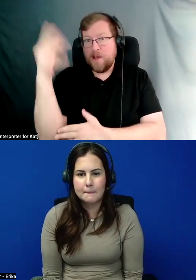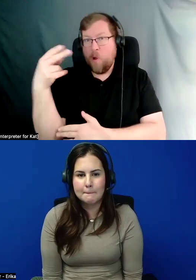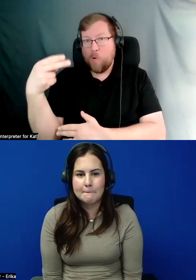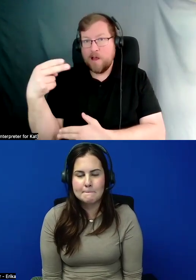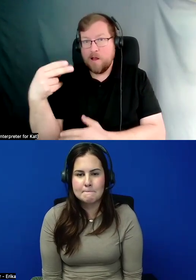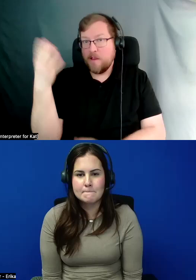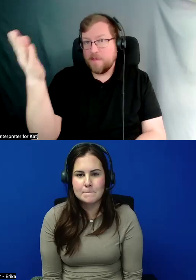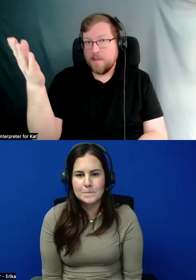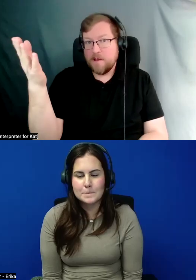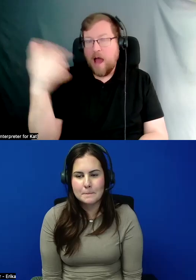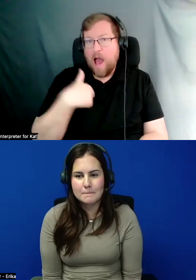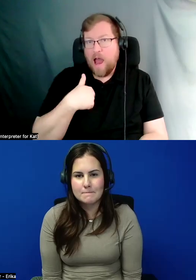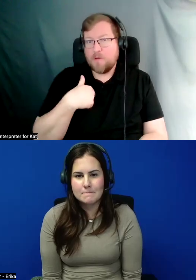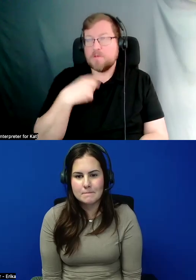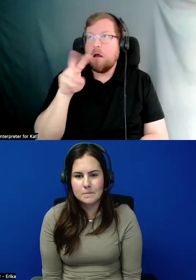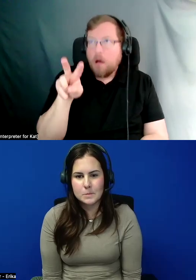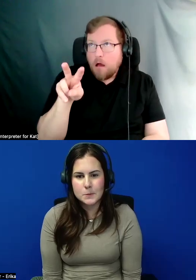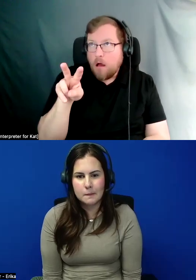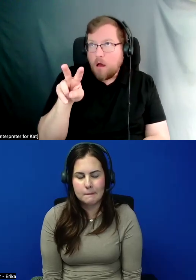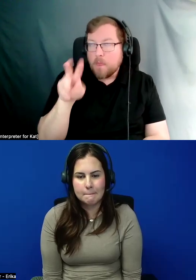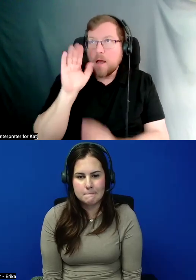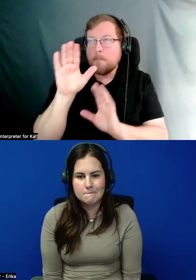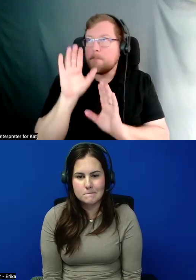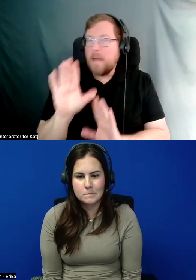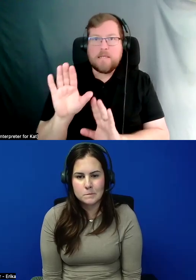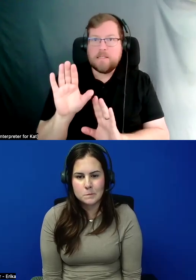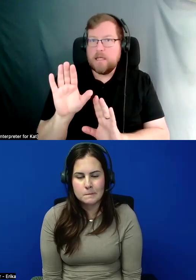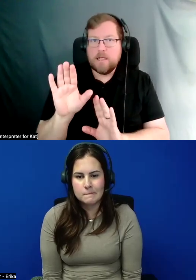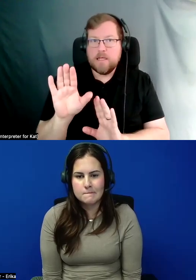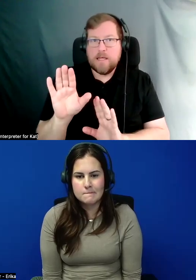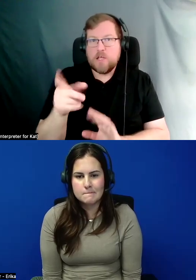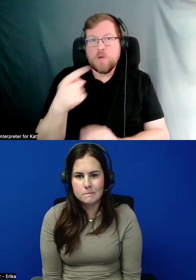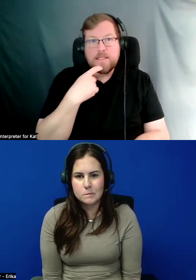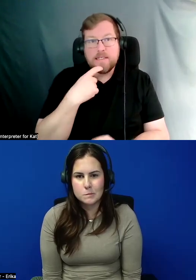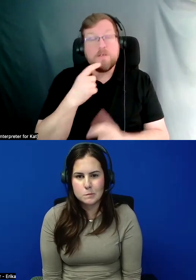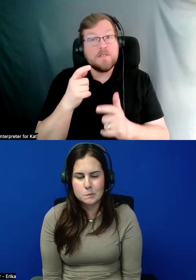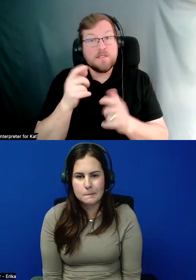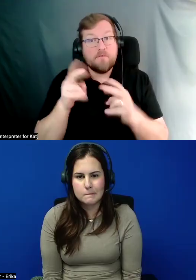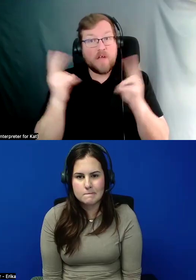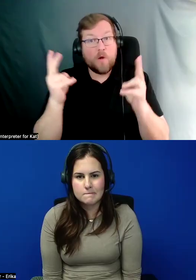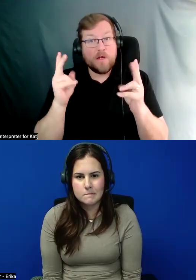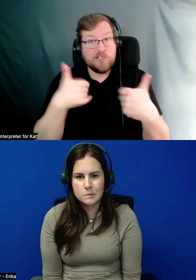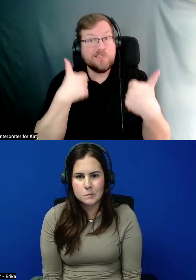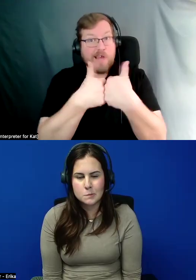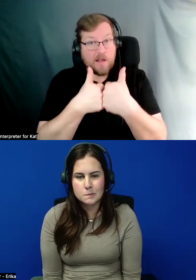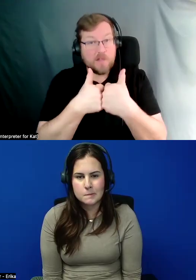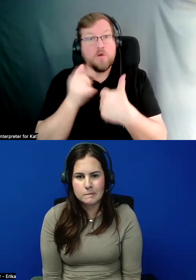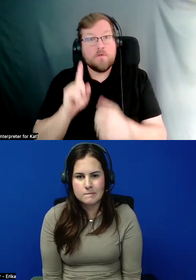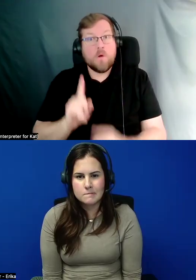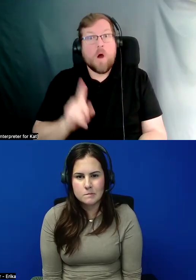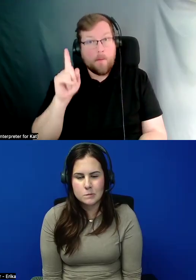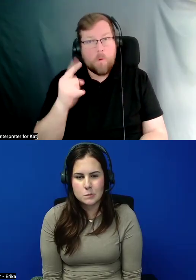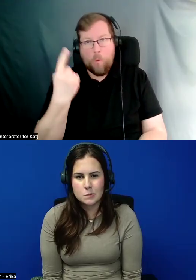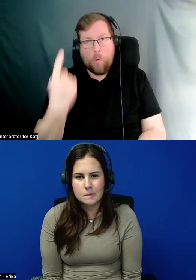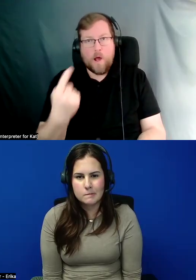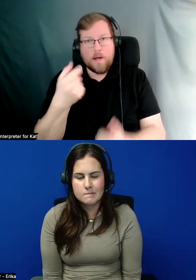hotel. I was just like the main thing, and I knew like you said it was very challenging because you have to go up one by one. It's